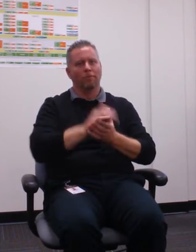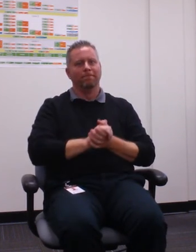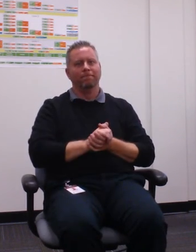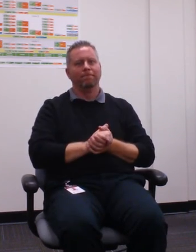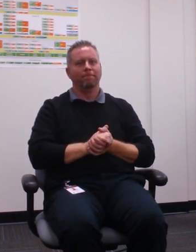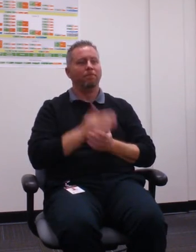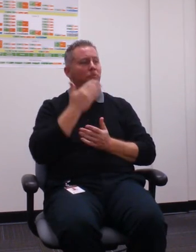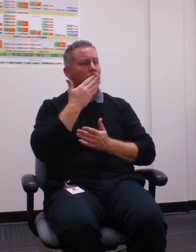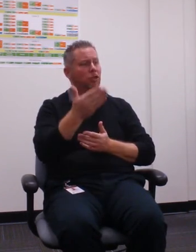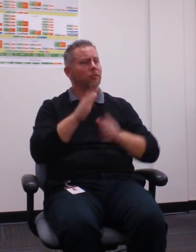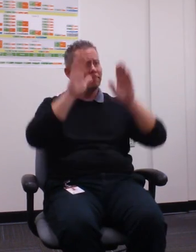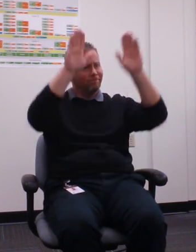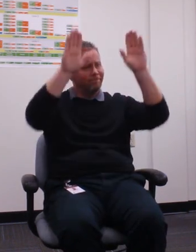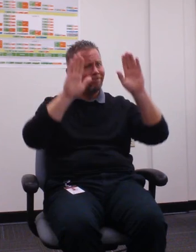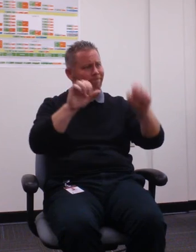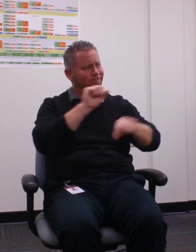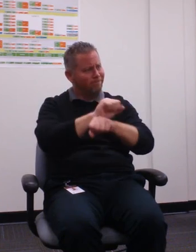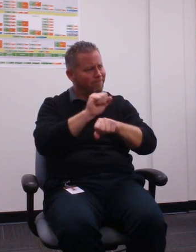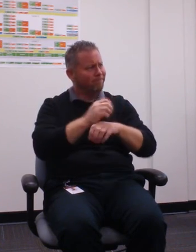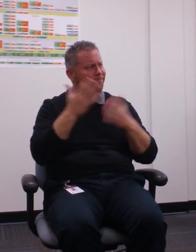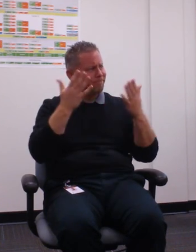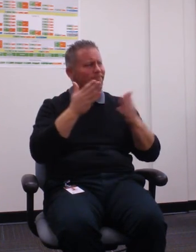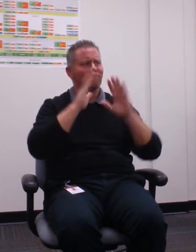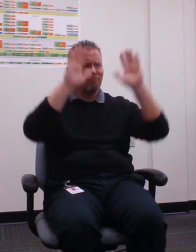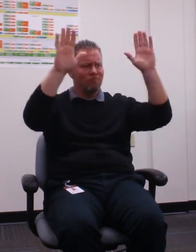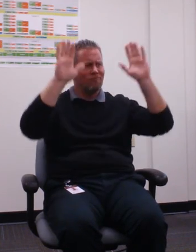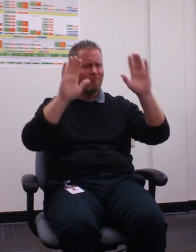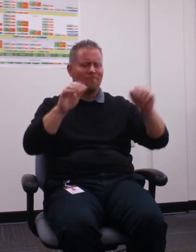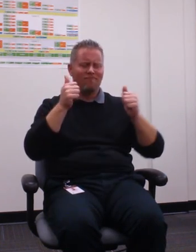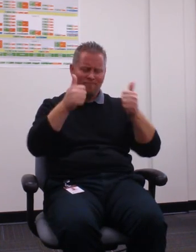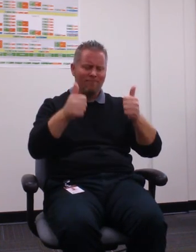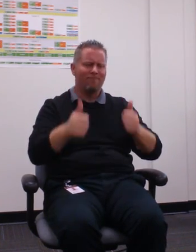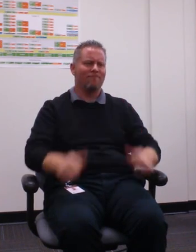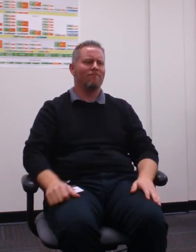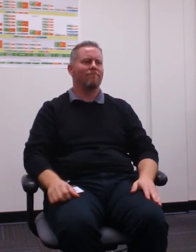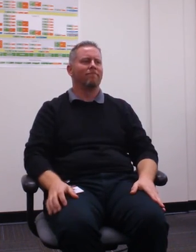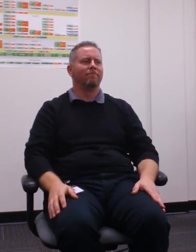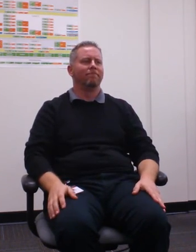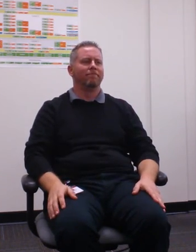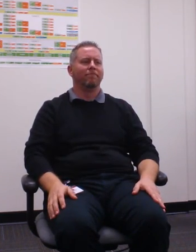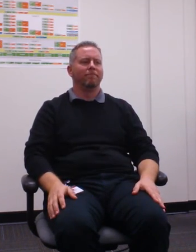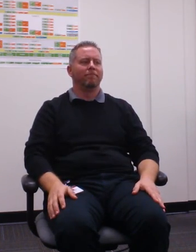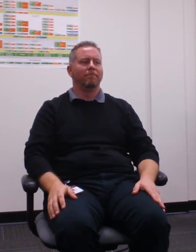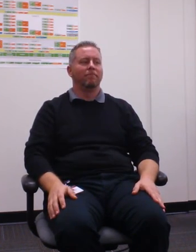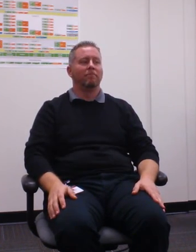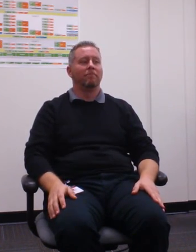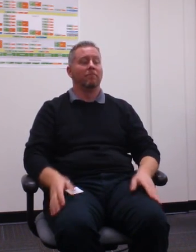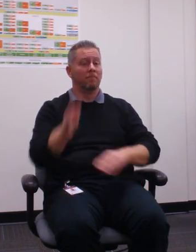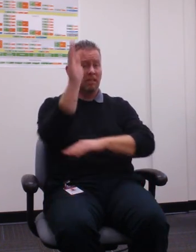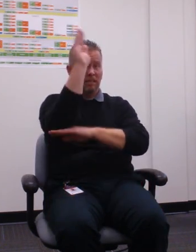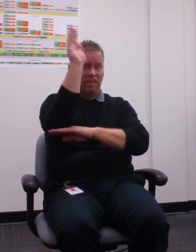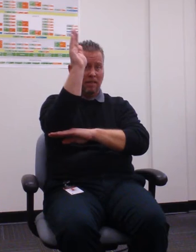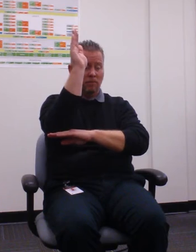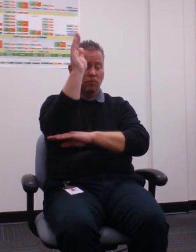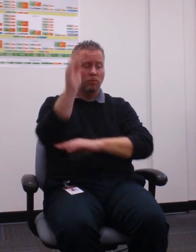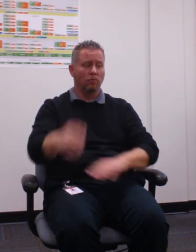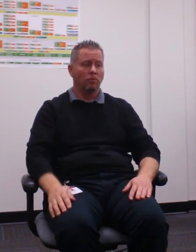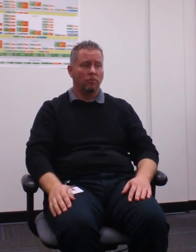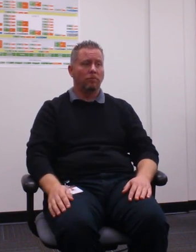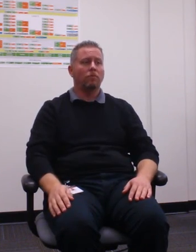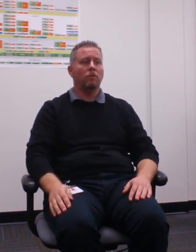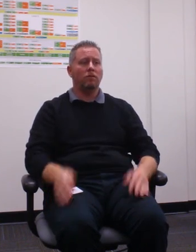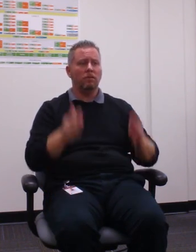Good. Outstanding job, guys. I mean, really well done. This afternoon,